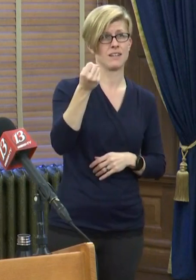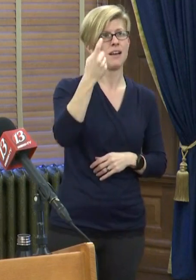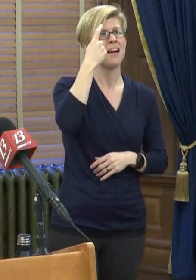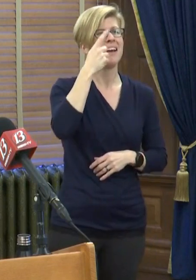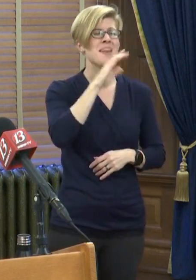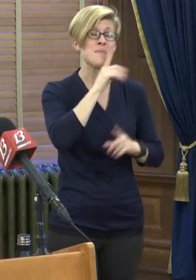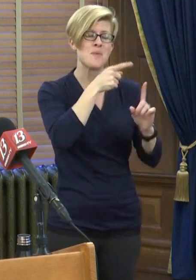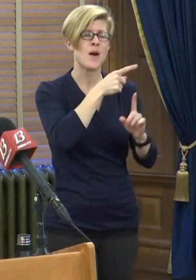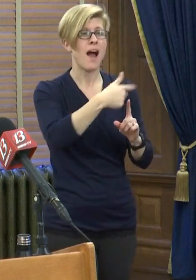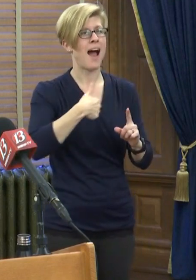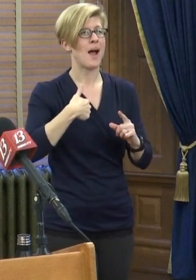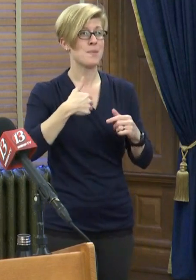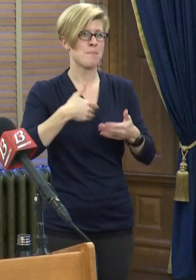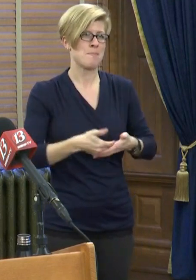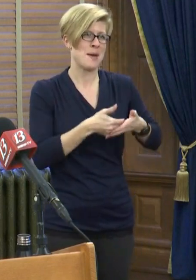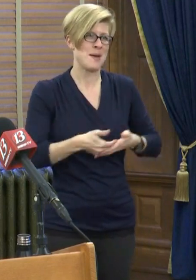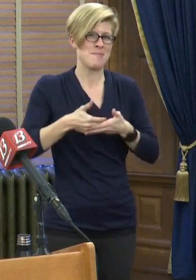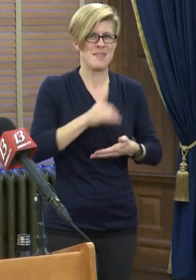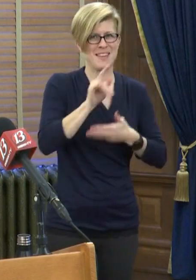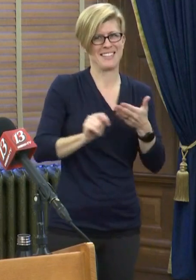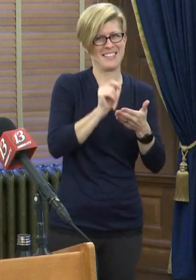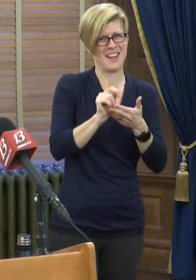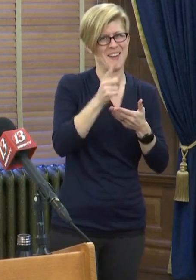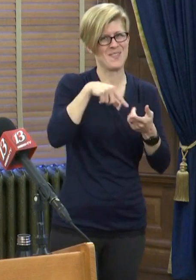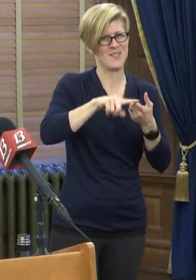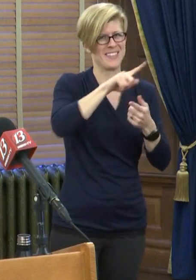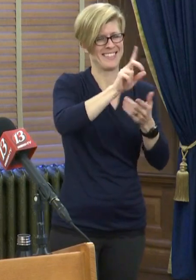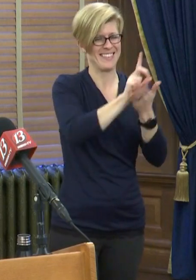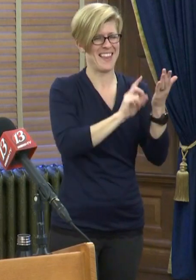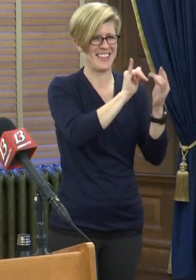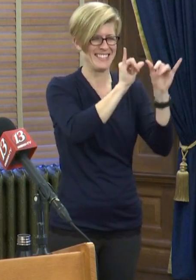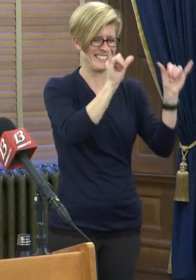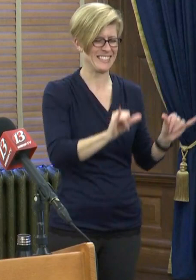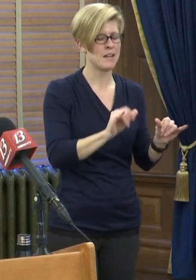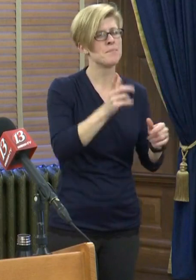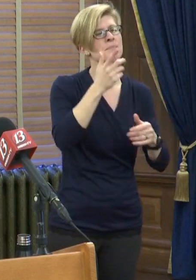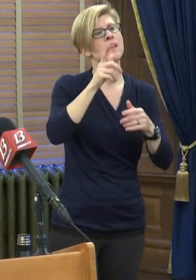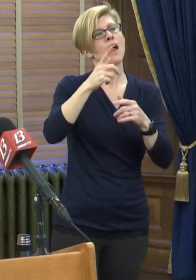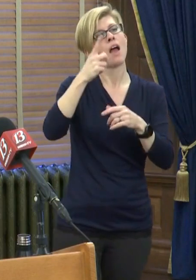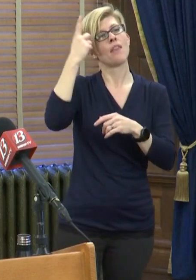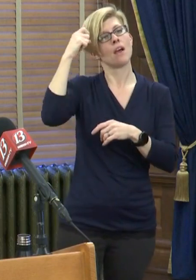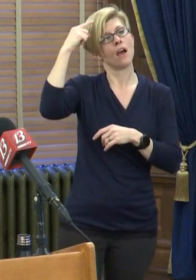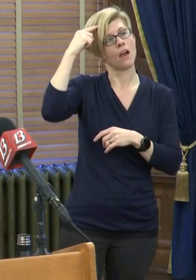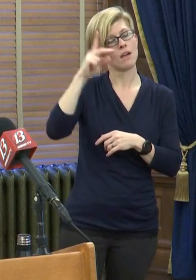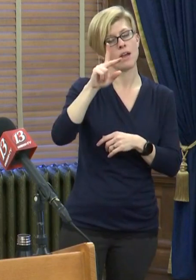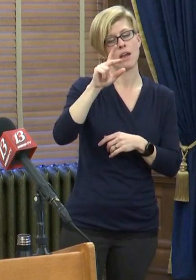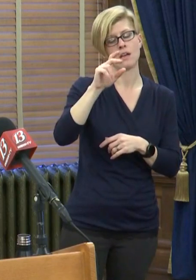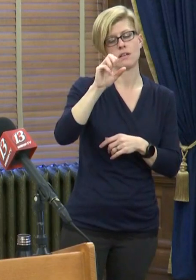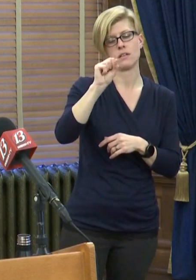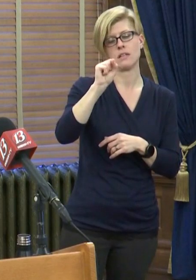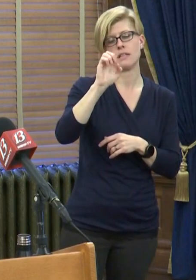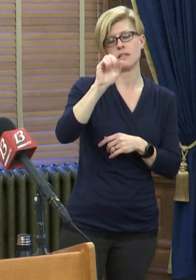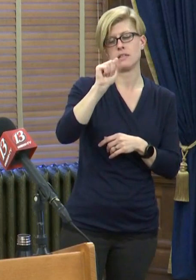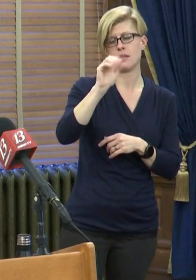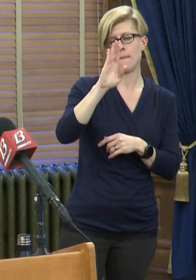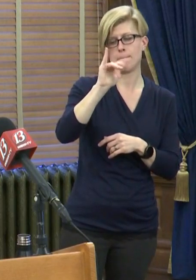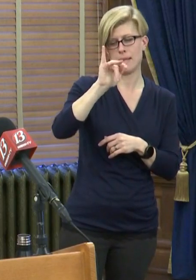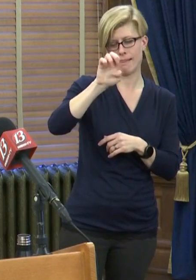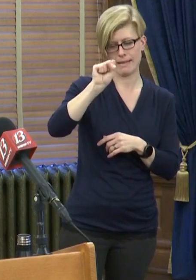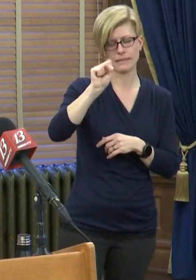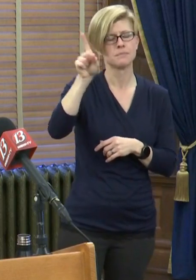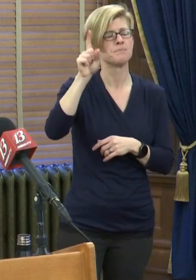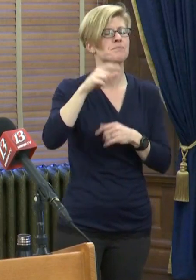diapers when that system came online. In the early 2000s, under Governor Sebelius and Parkinson, and working with the legislature,